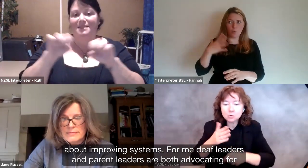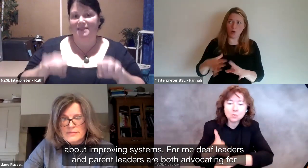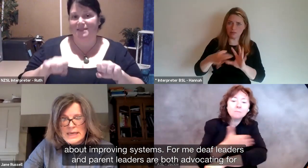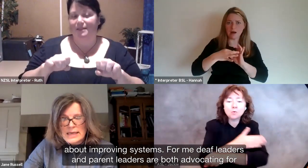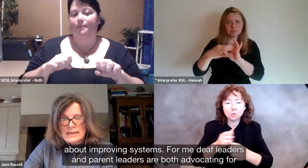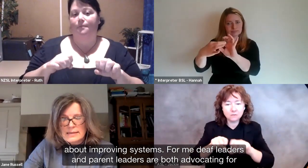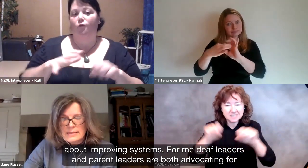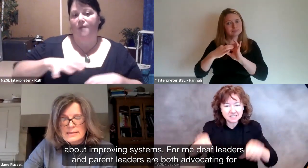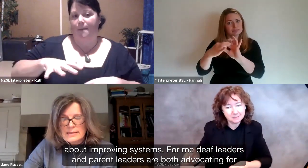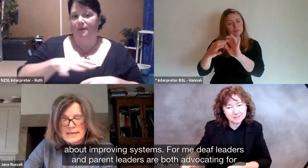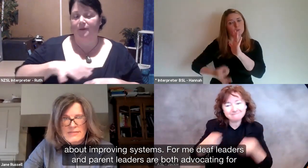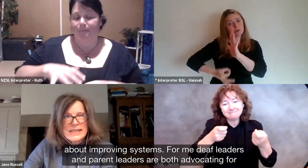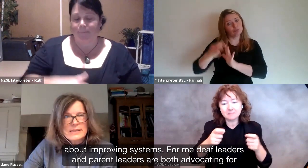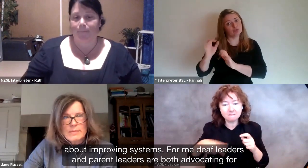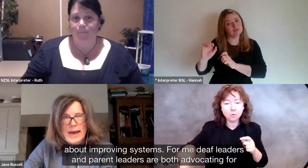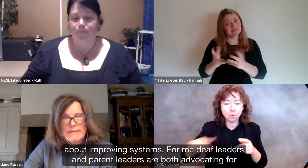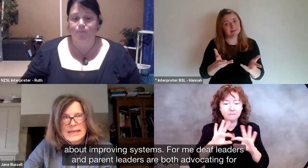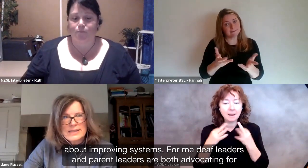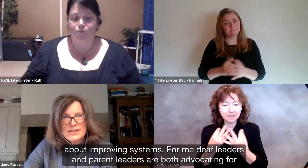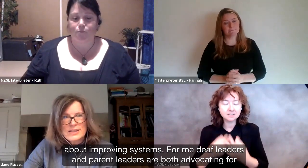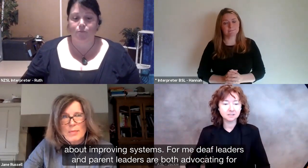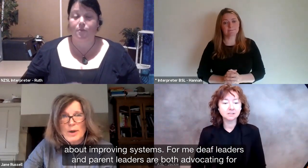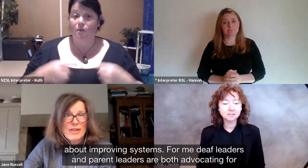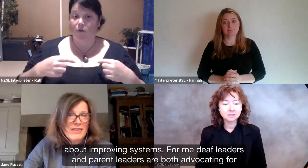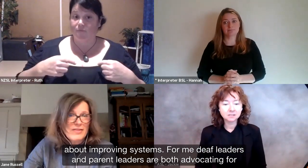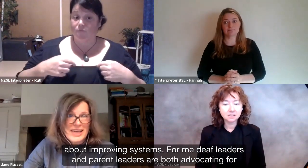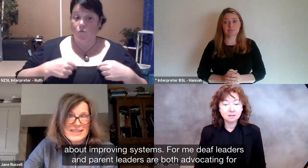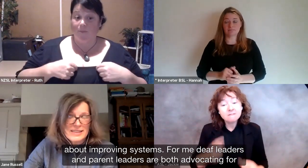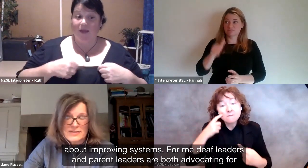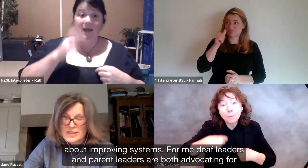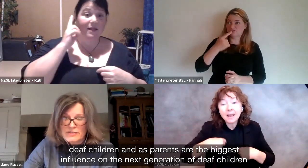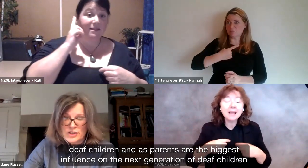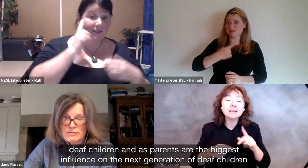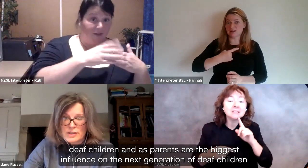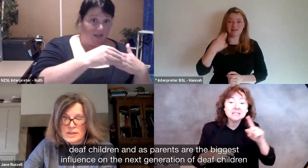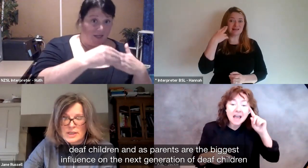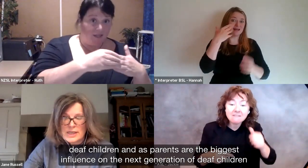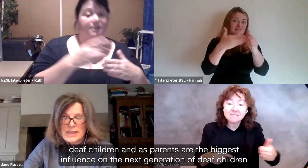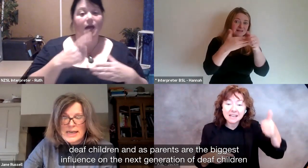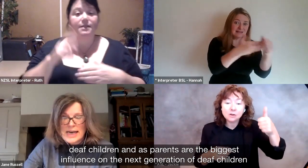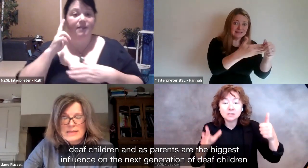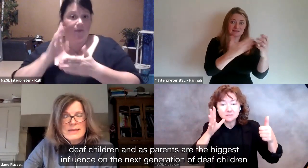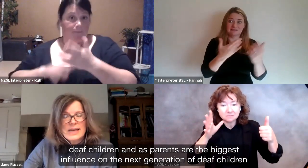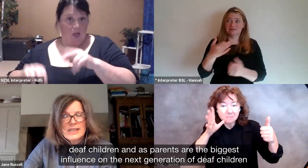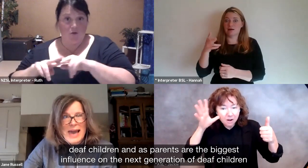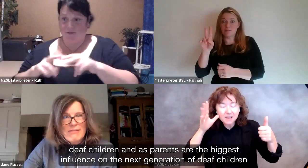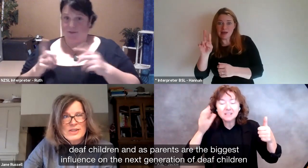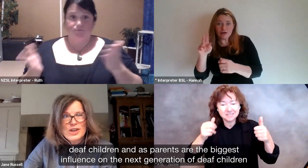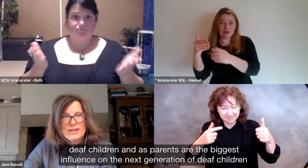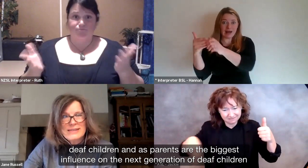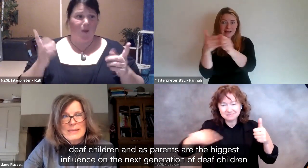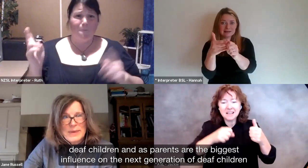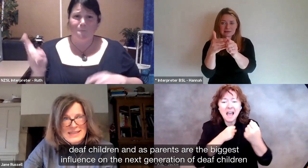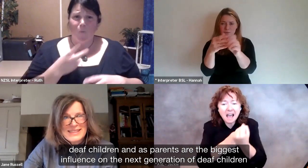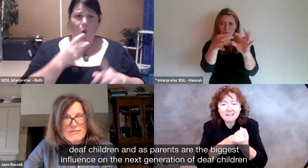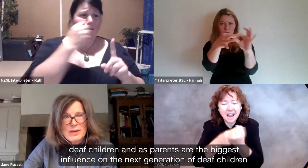For me, deaf leaders and parent leaders are both advocating for deaf children. And as parents